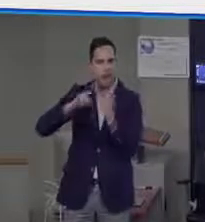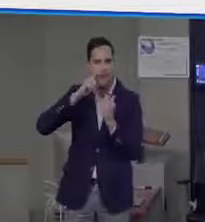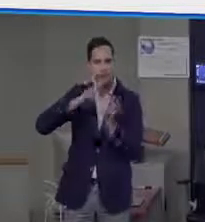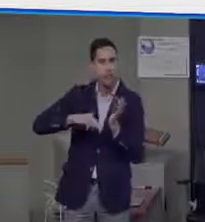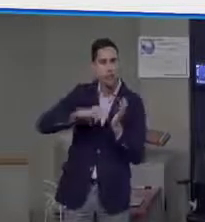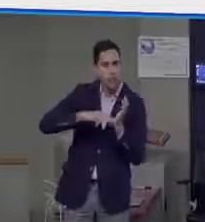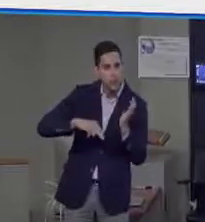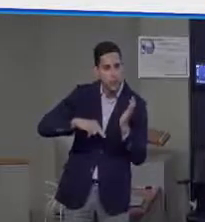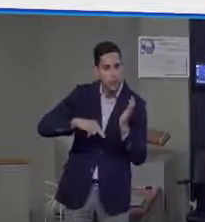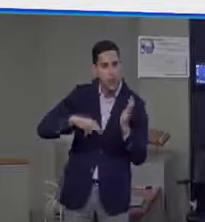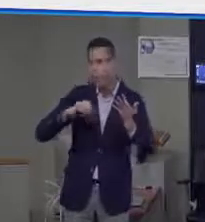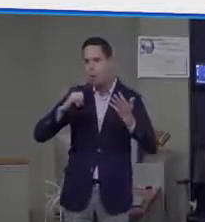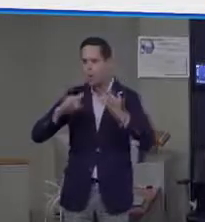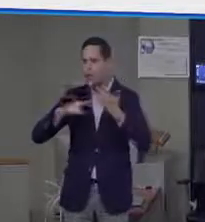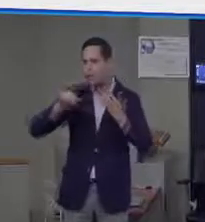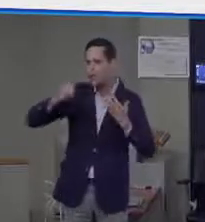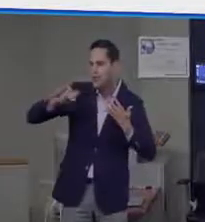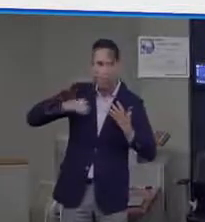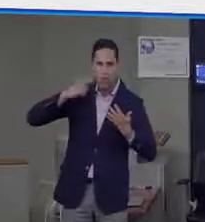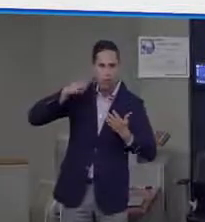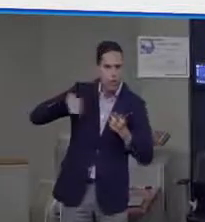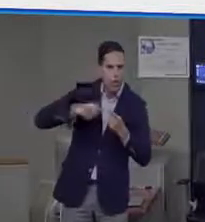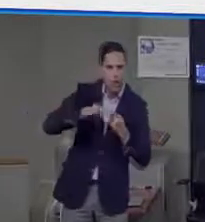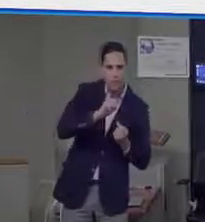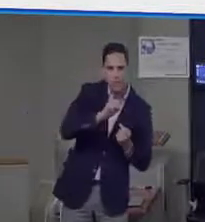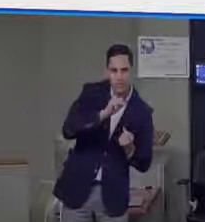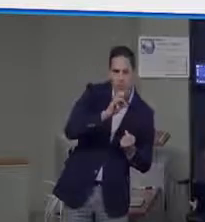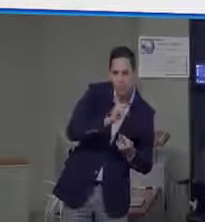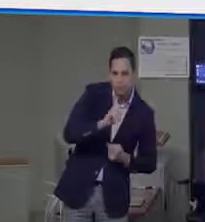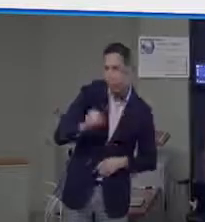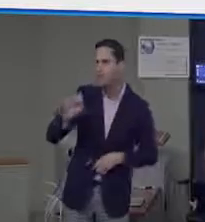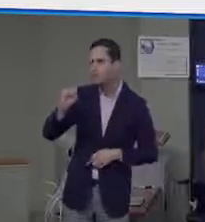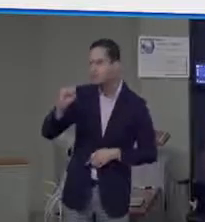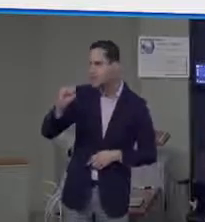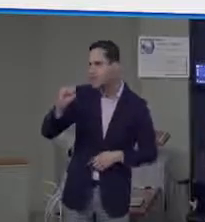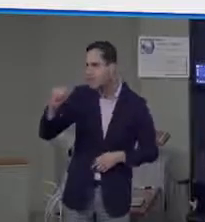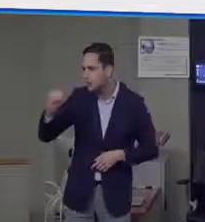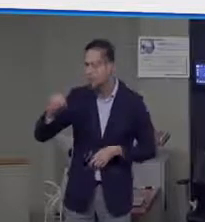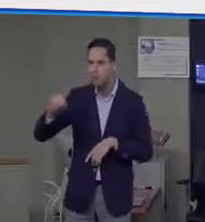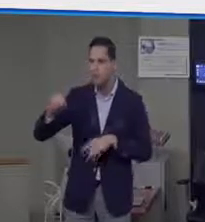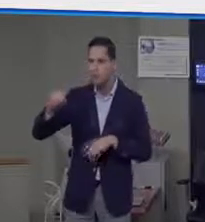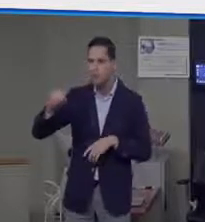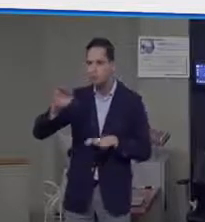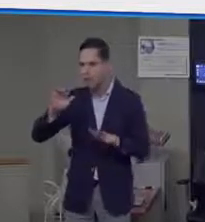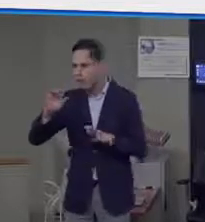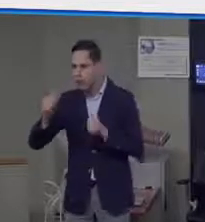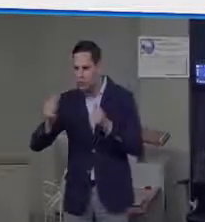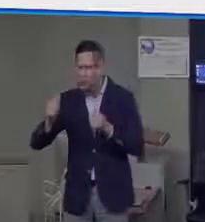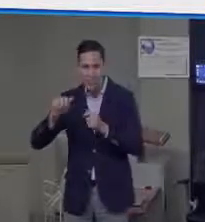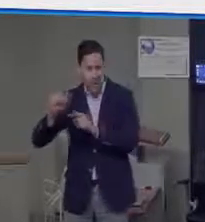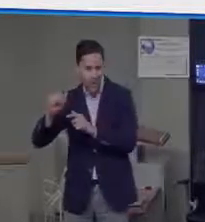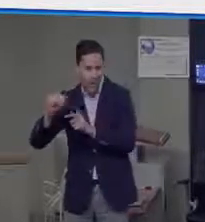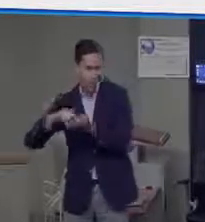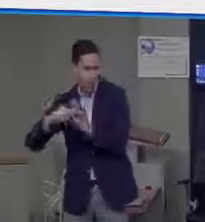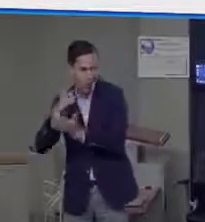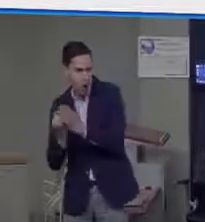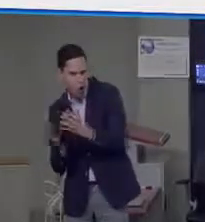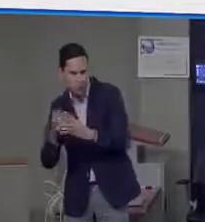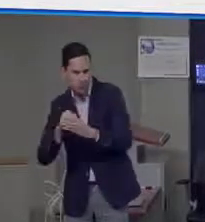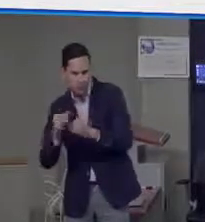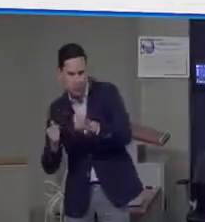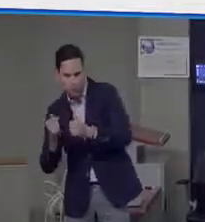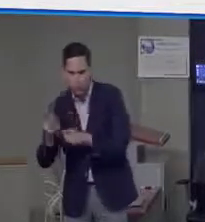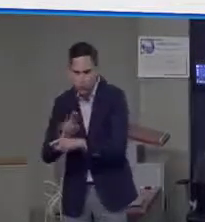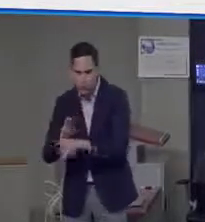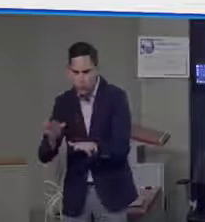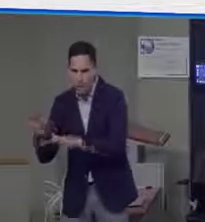STEAM or STEM or STEAM, with the A, of course, adding the arts in the middle. But some of us are